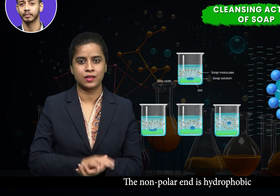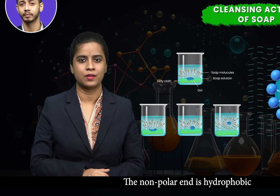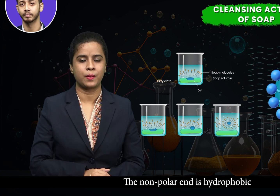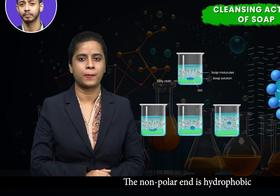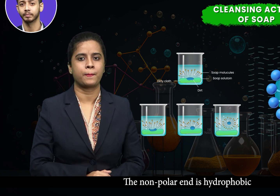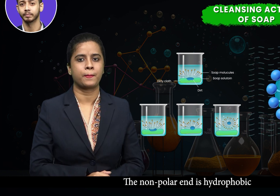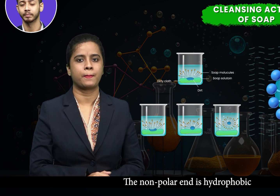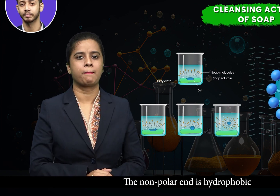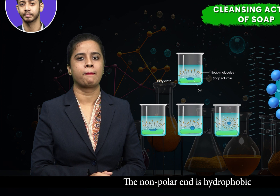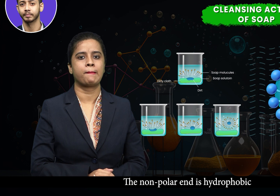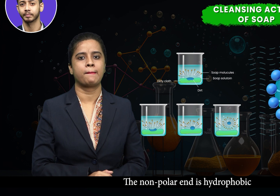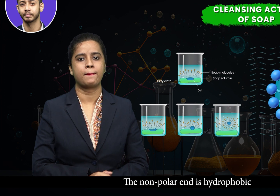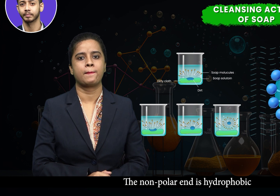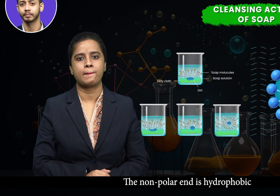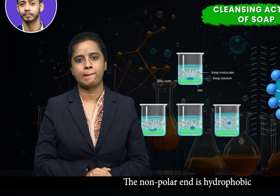hydrophobic,